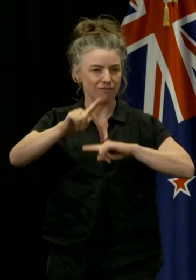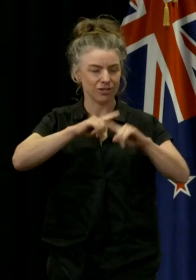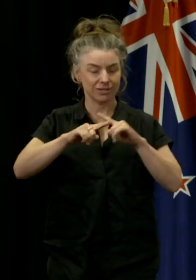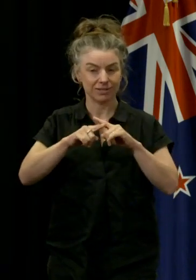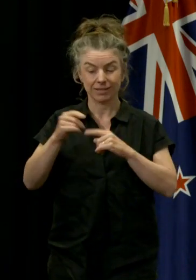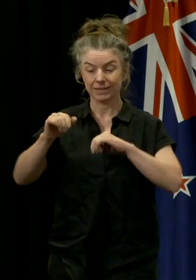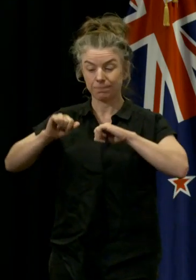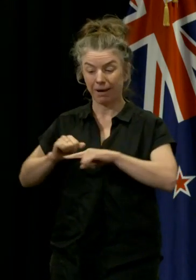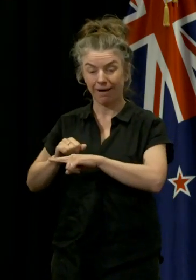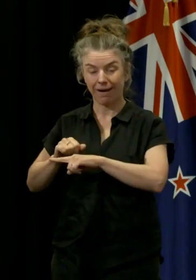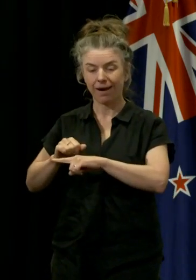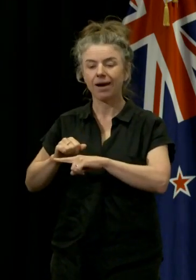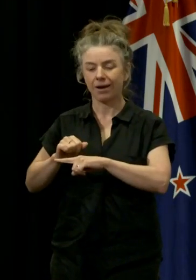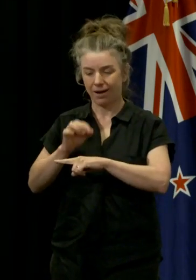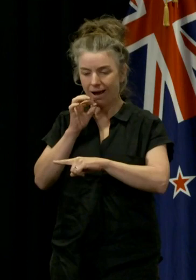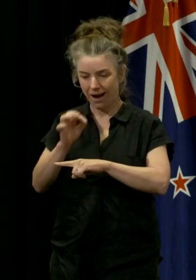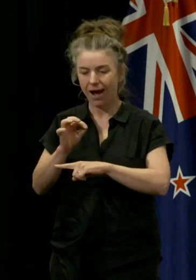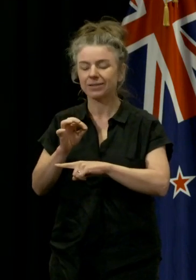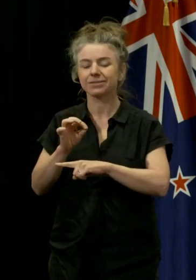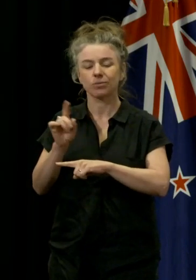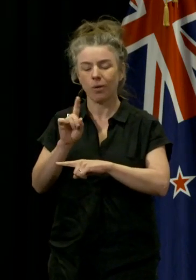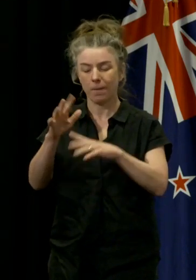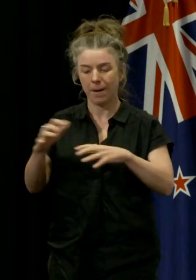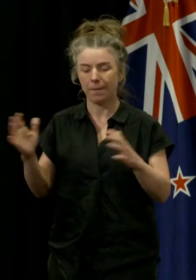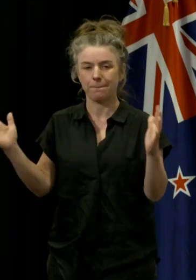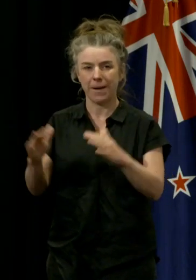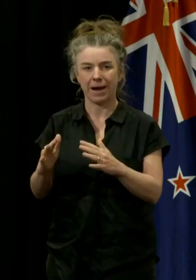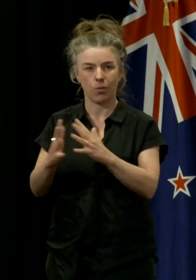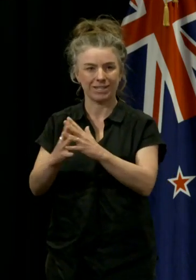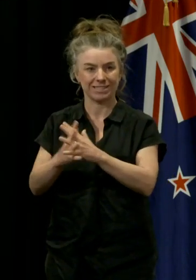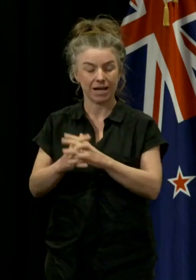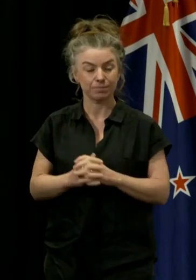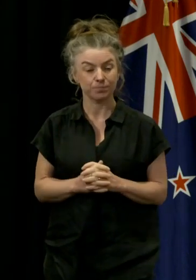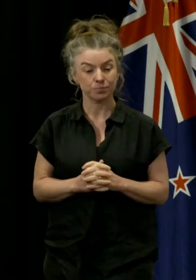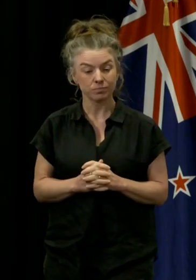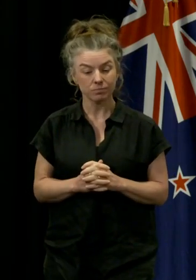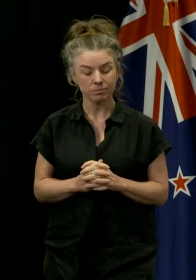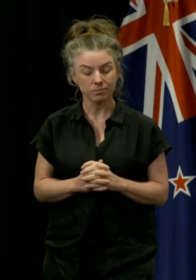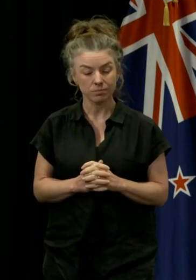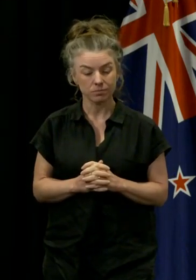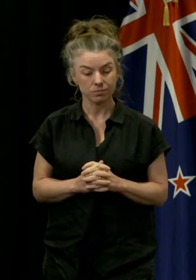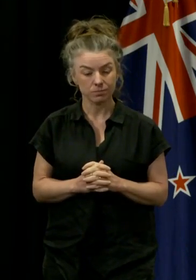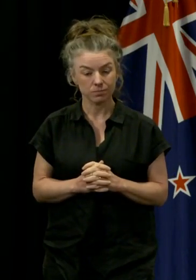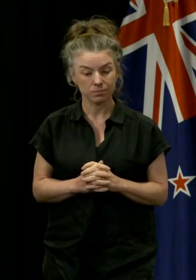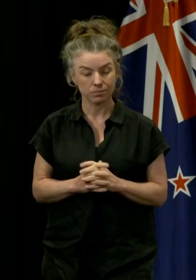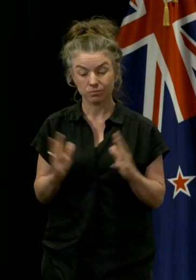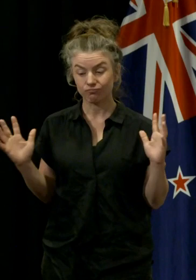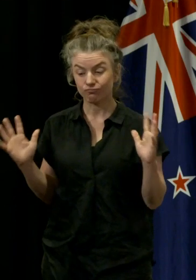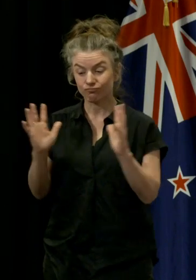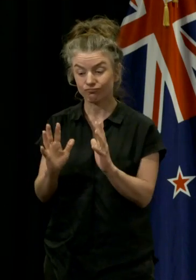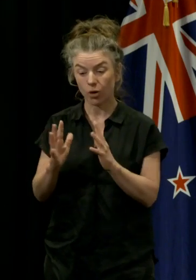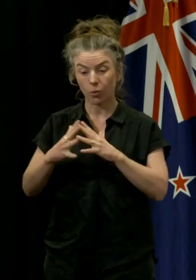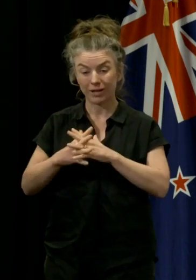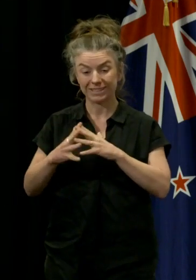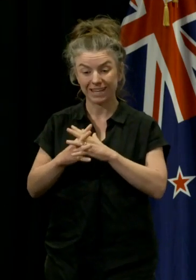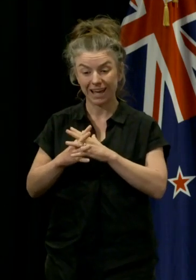has been asked to recall Parliament on Wednesday. Attendance at that the attendance requirements for Parliament on Wednesday